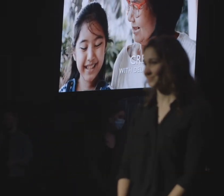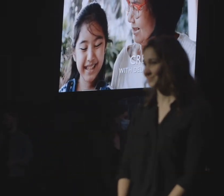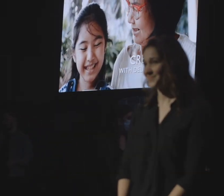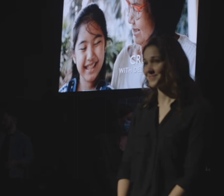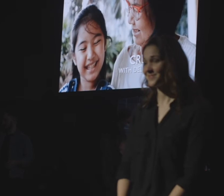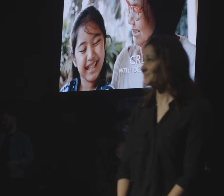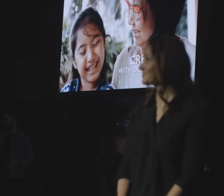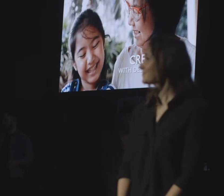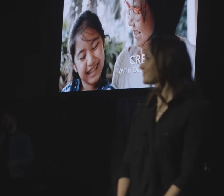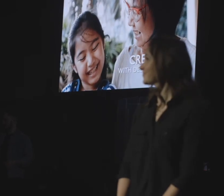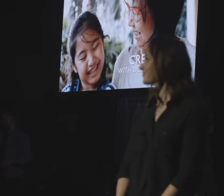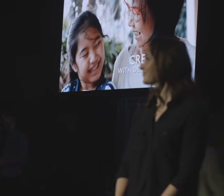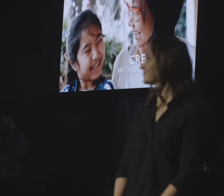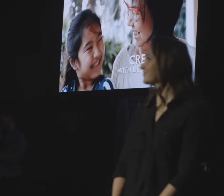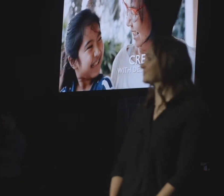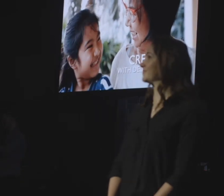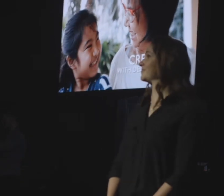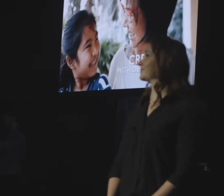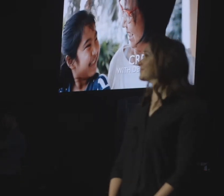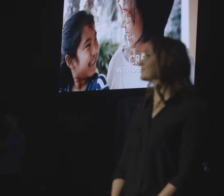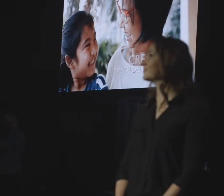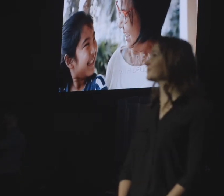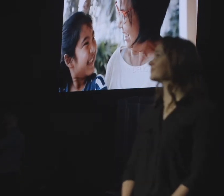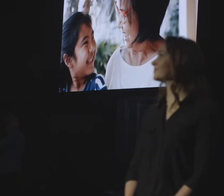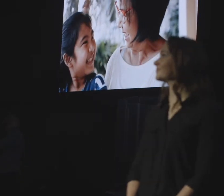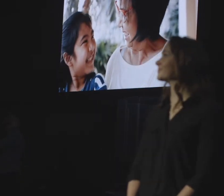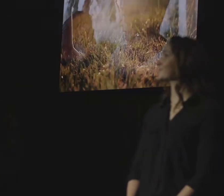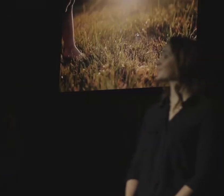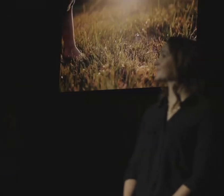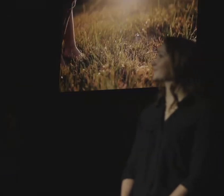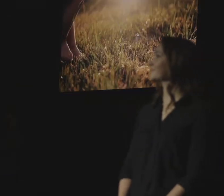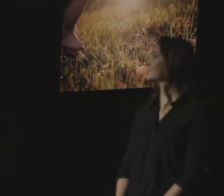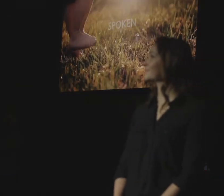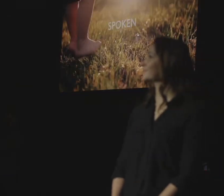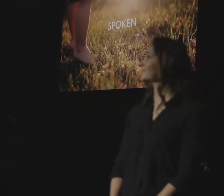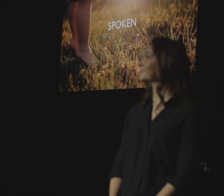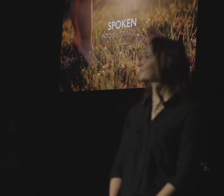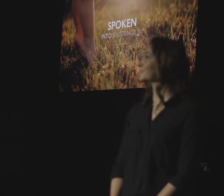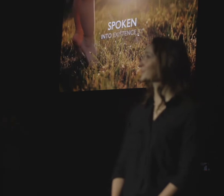Thank you.